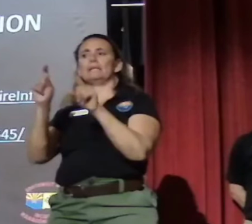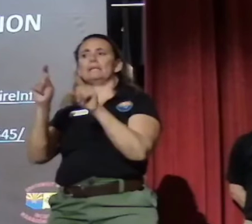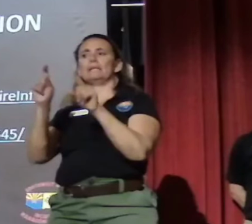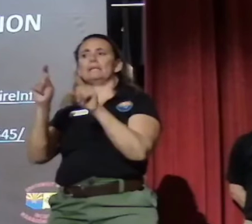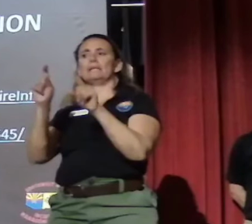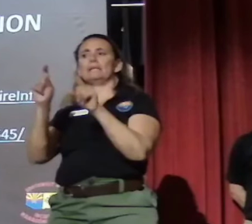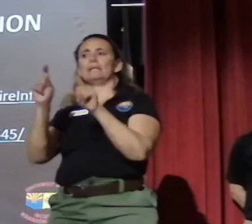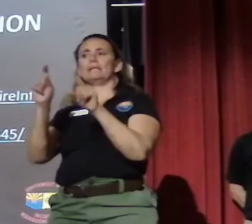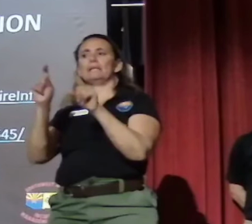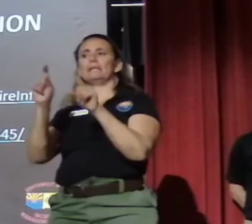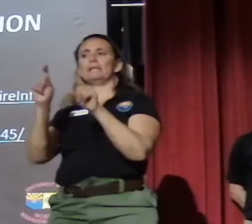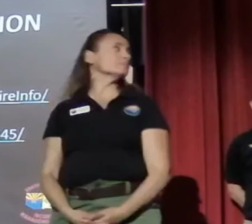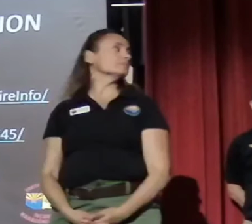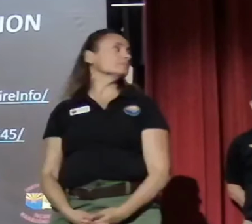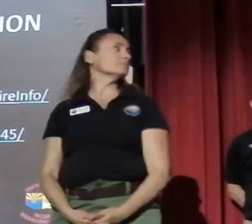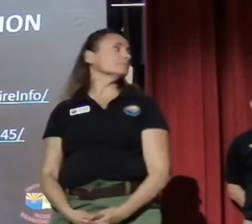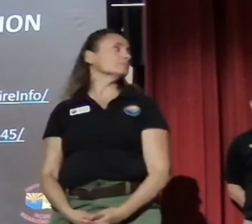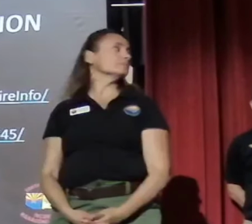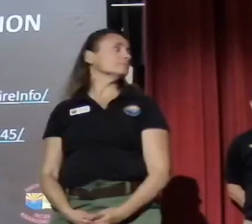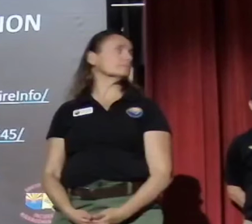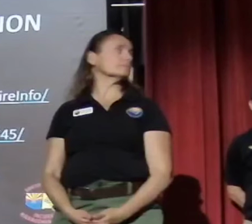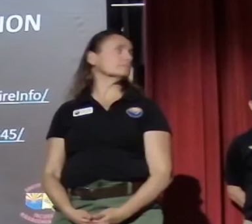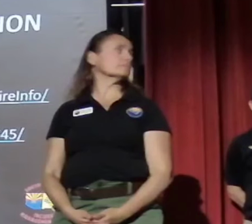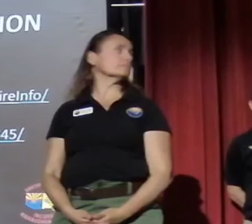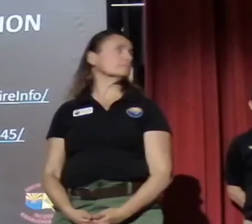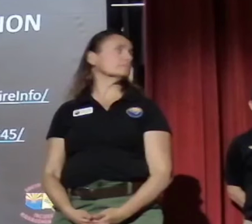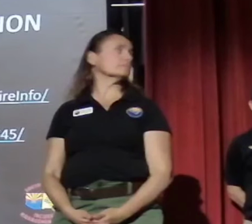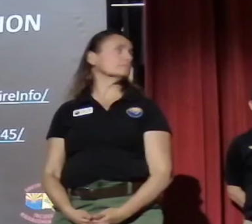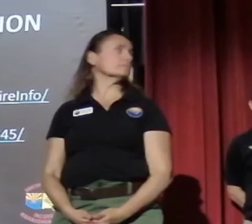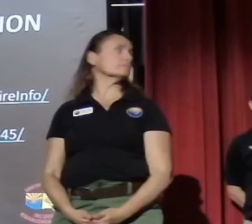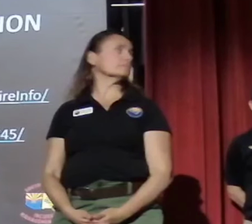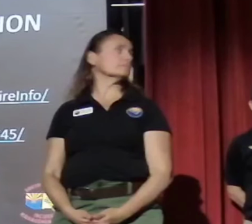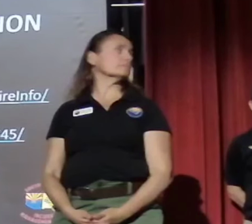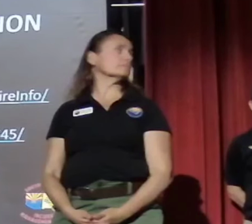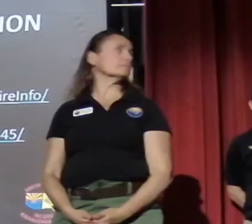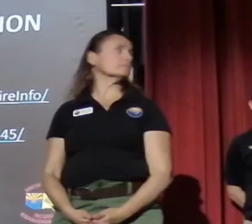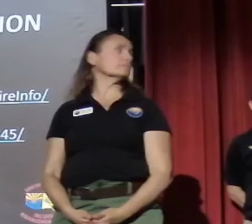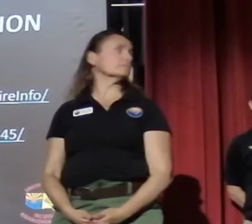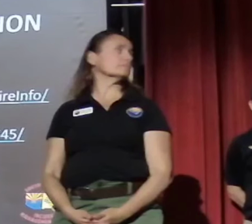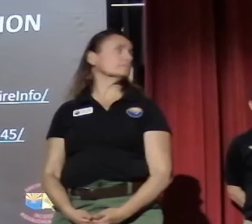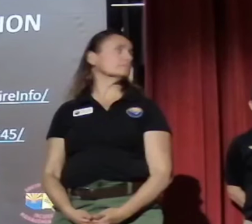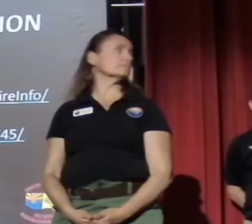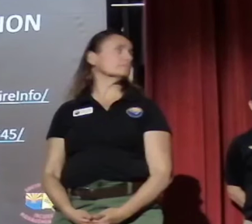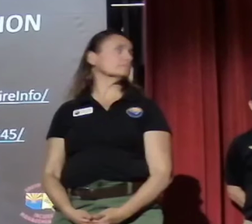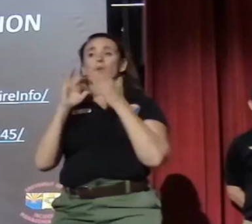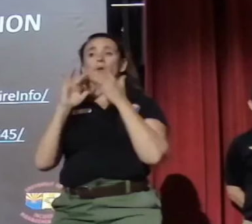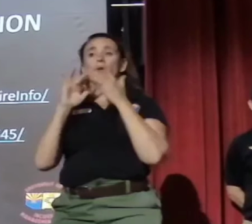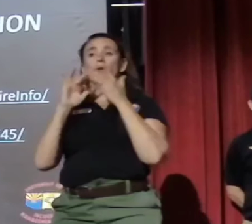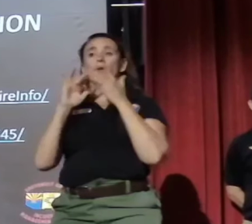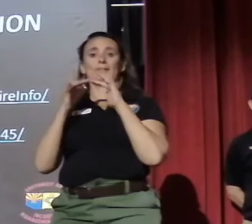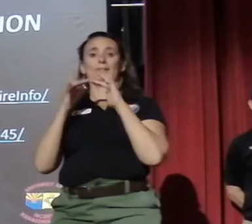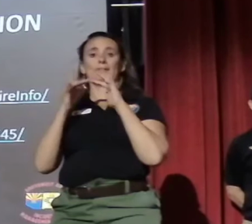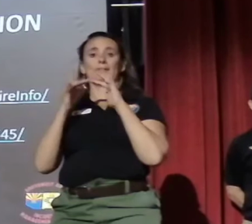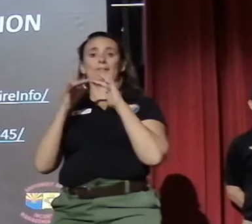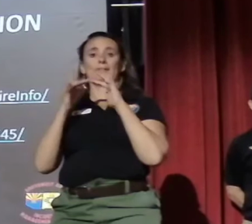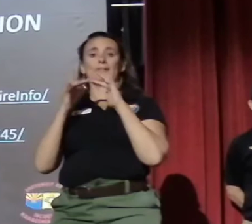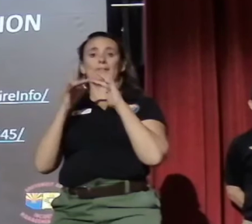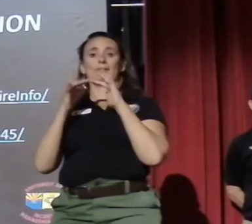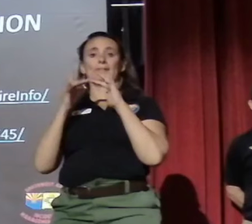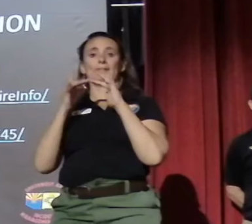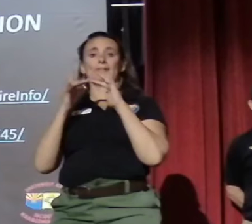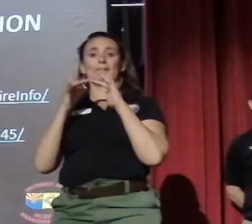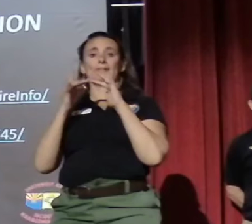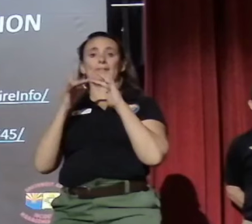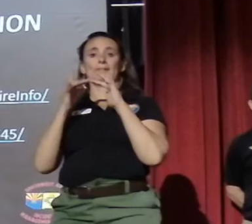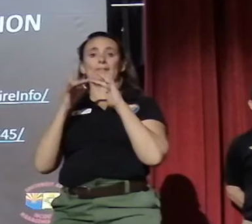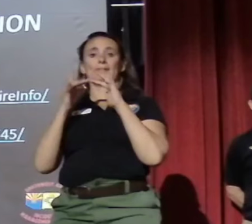Thank you, sir. Ma'am, okay. I'm going to answer one of the questions from online first, so bear with me. There are quite a few questions